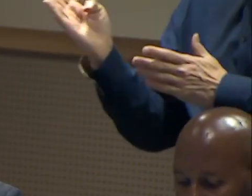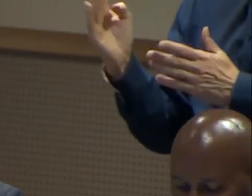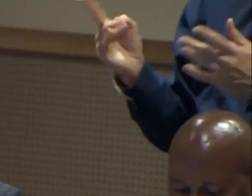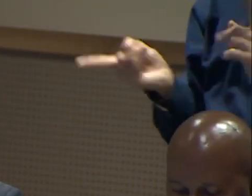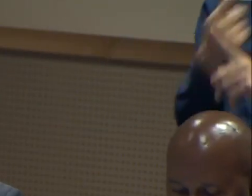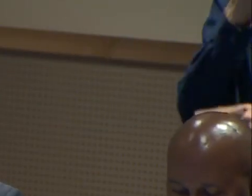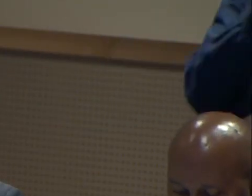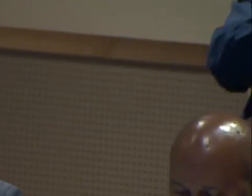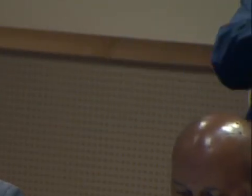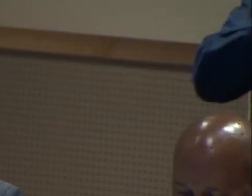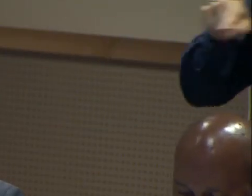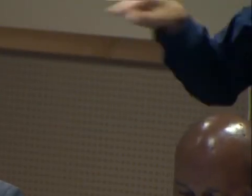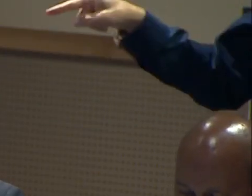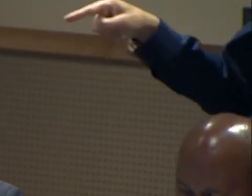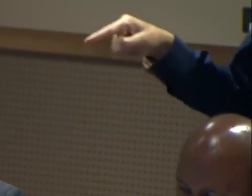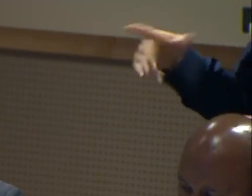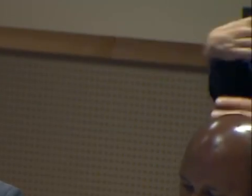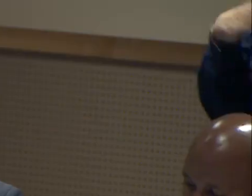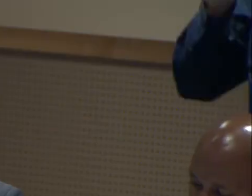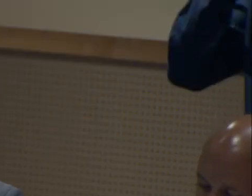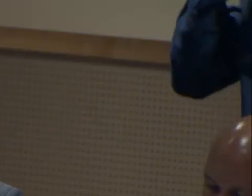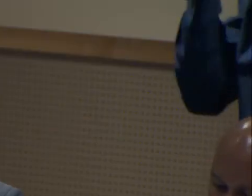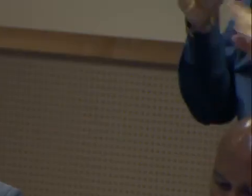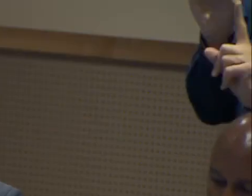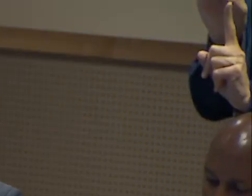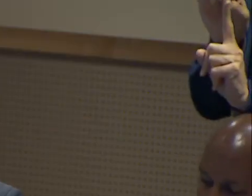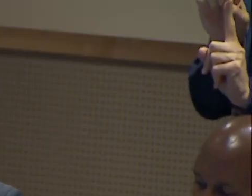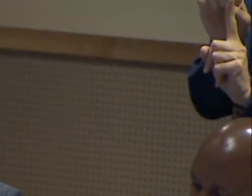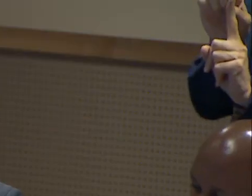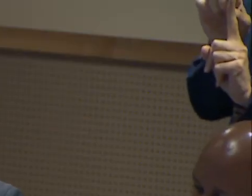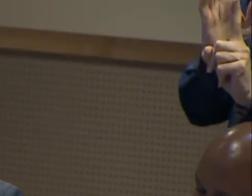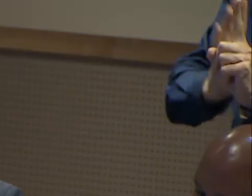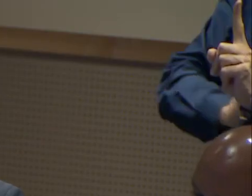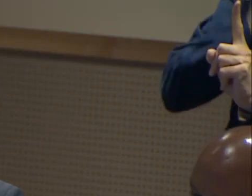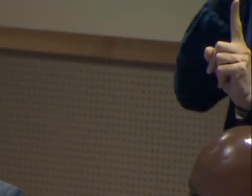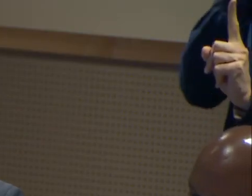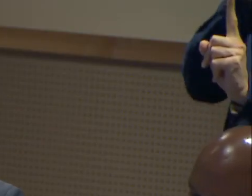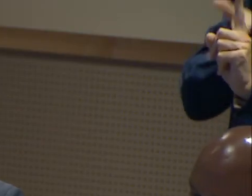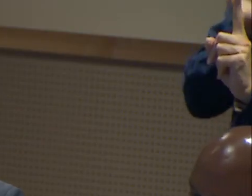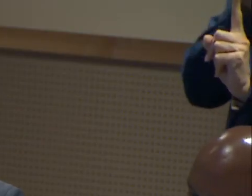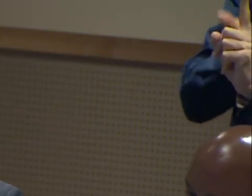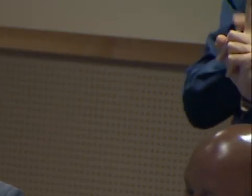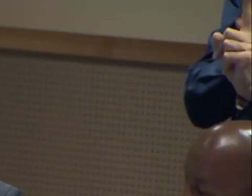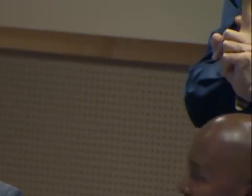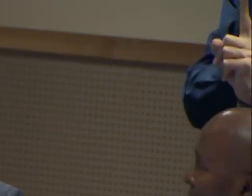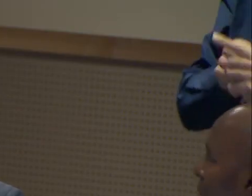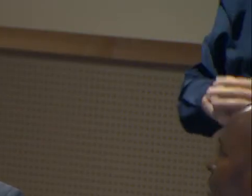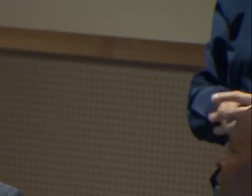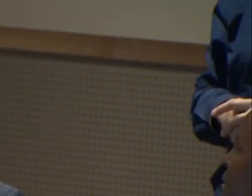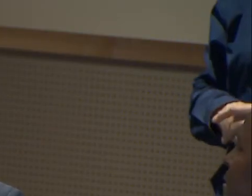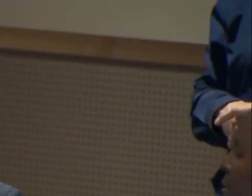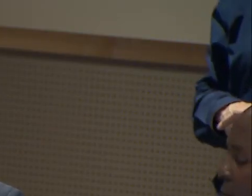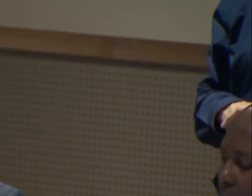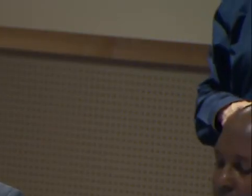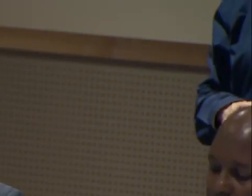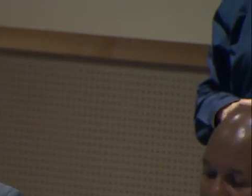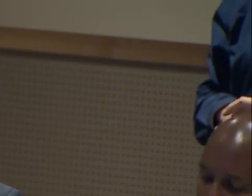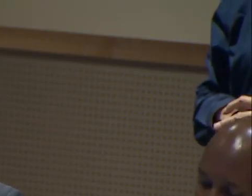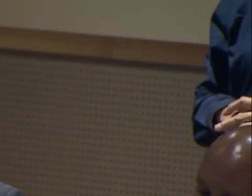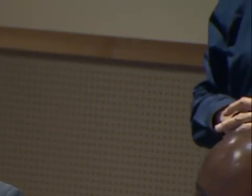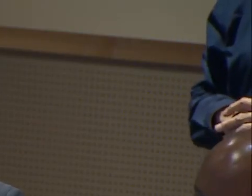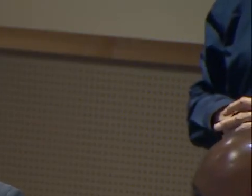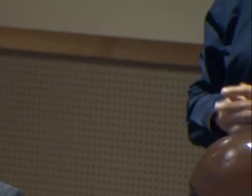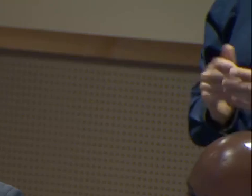the life course. So autistic people, when you hear that term, we think of somebody who's a child many